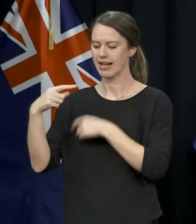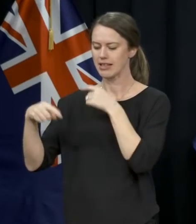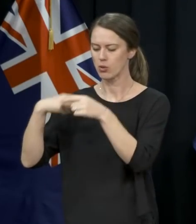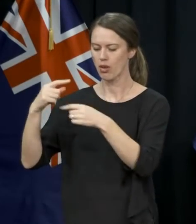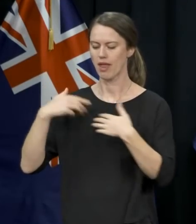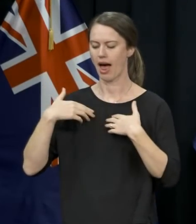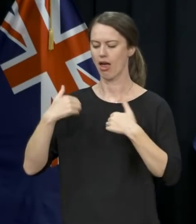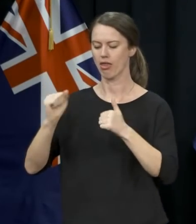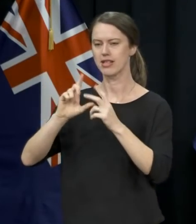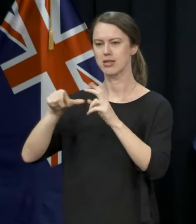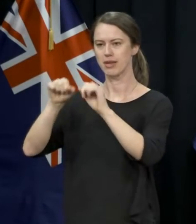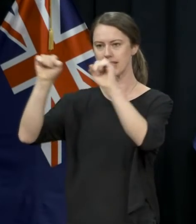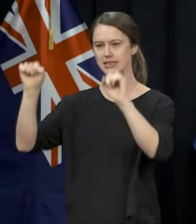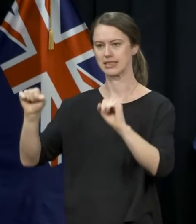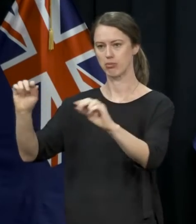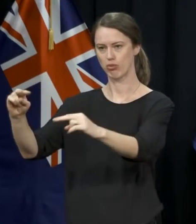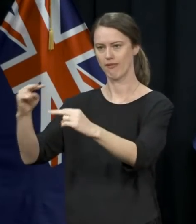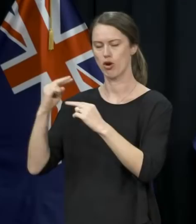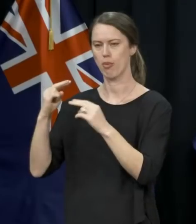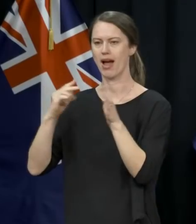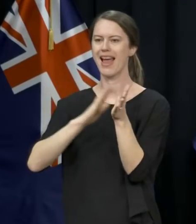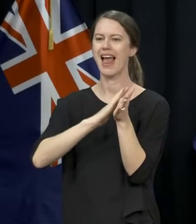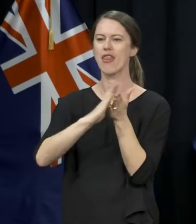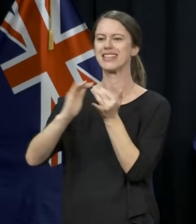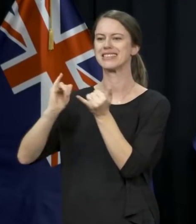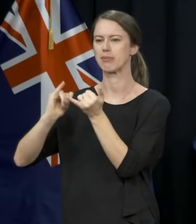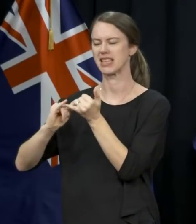Heather Simpson. It's my